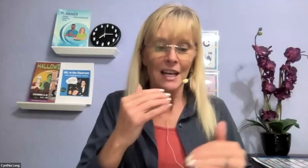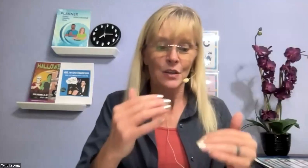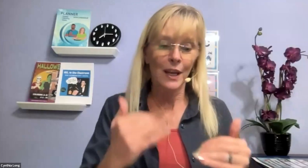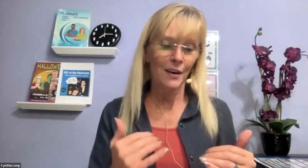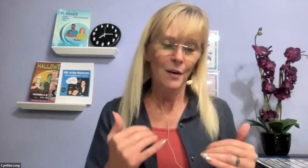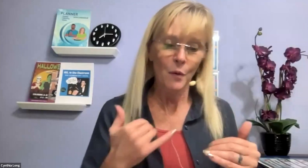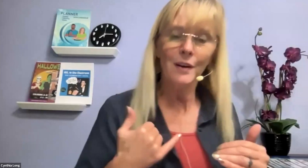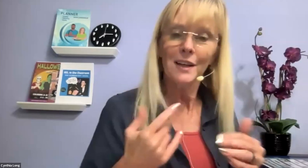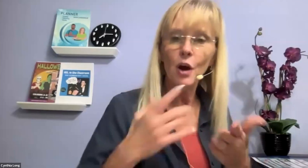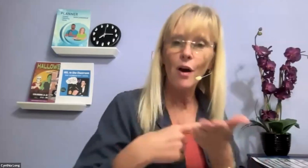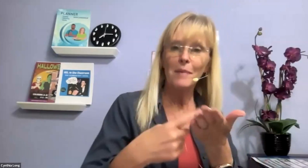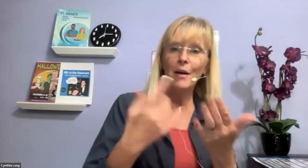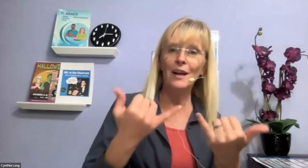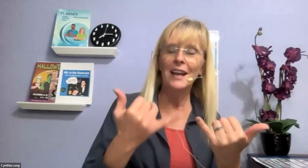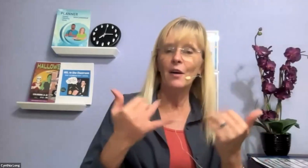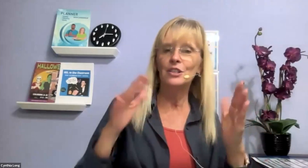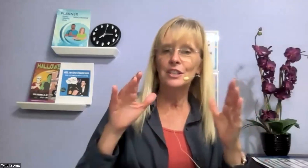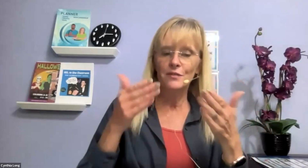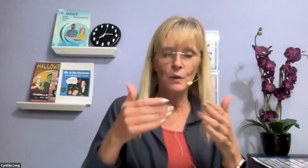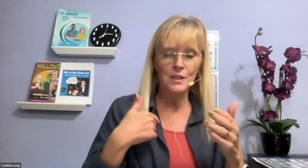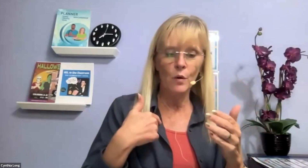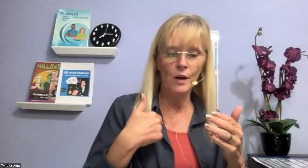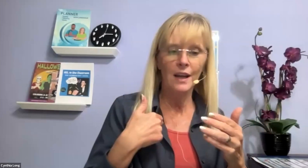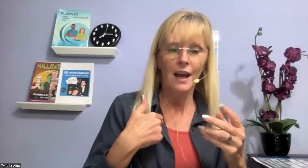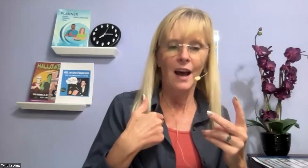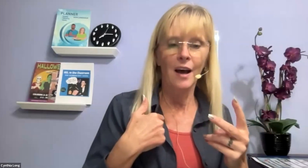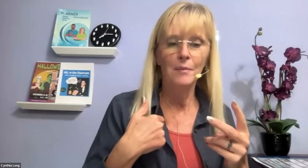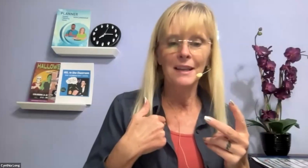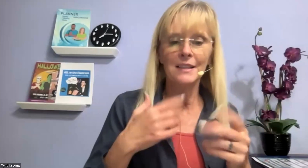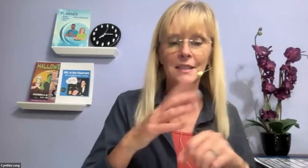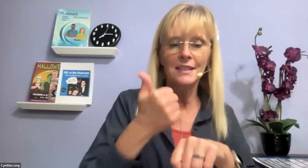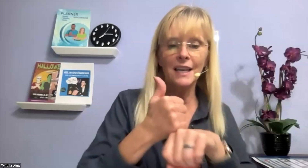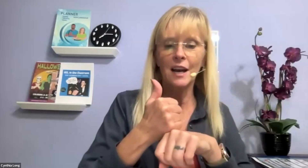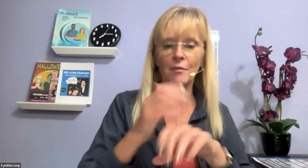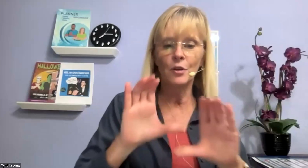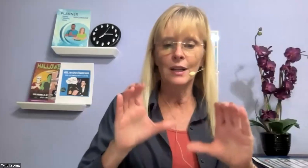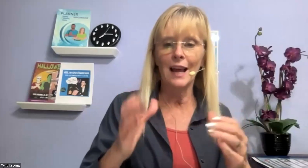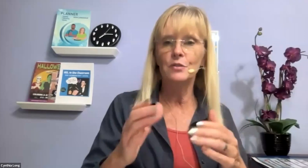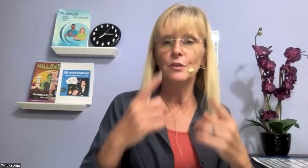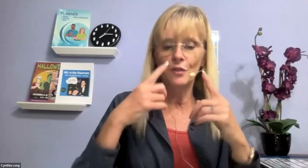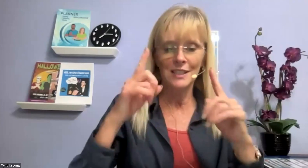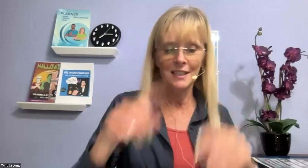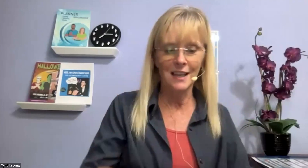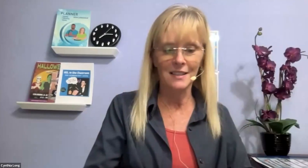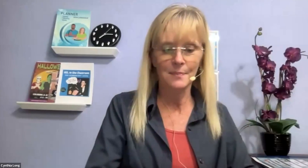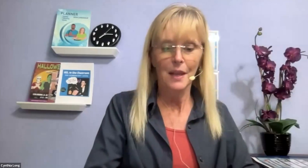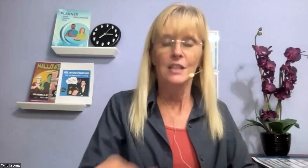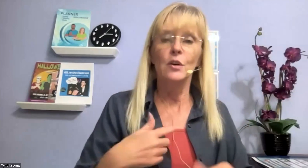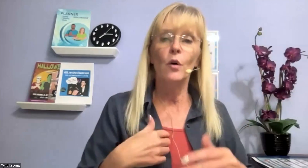So here we're going to talk about right now and just focus on the setting up your classroom for success. So